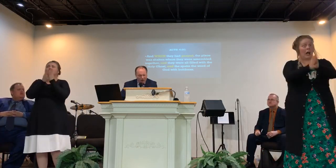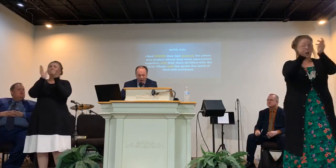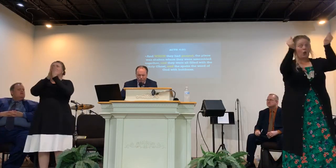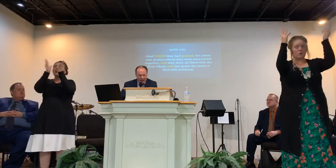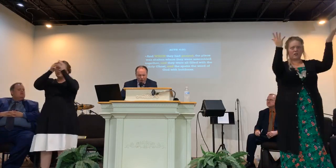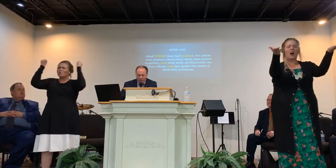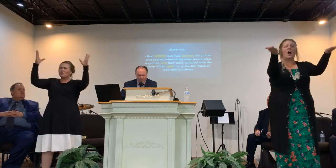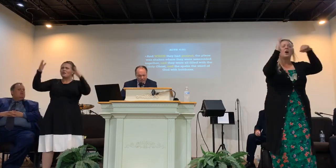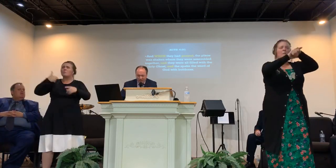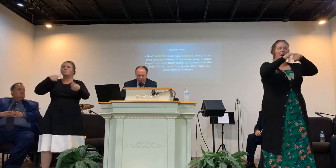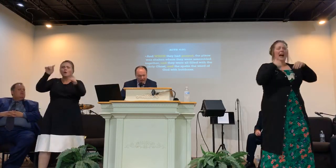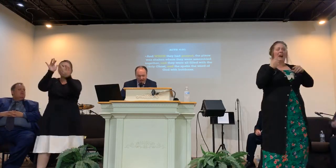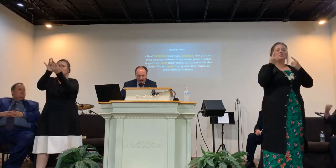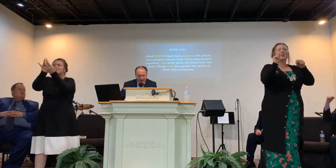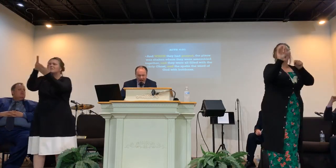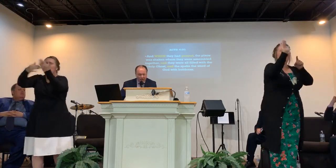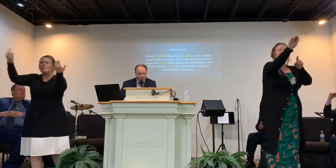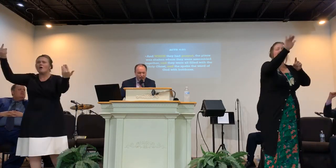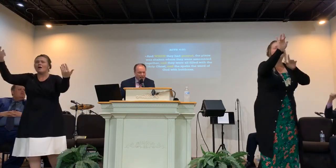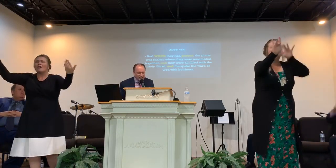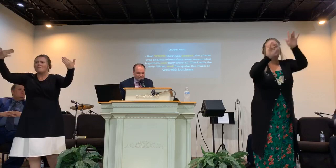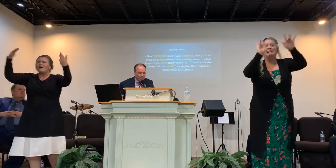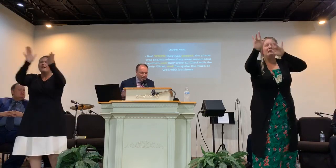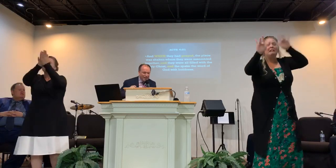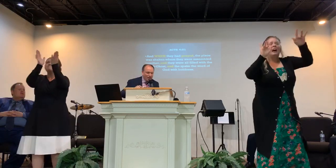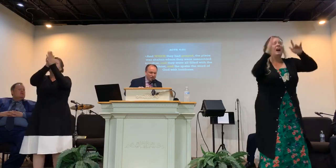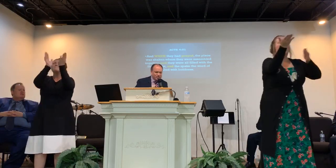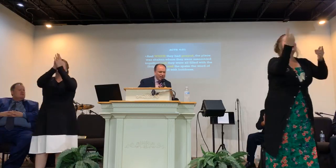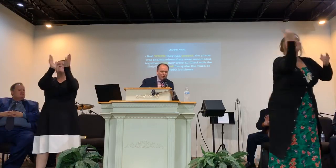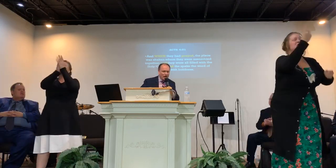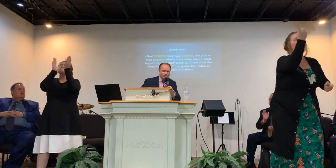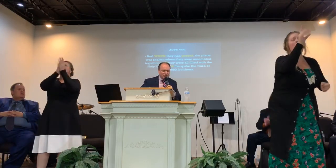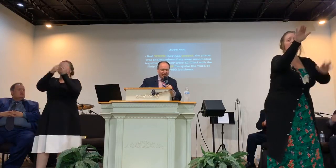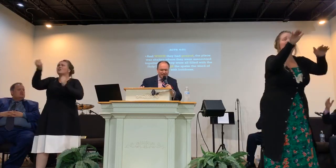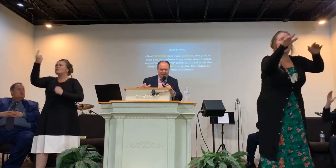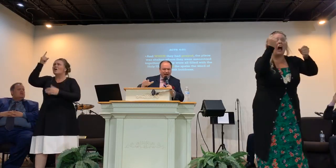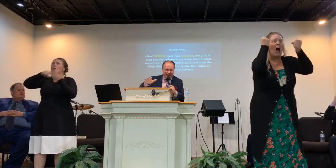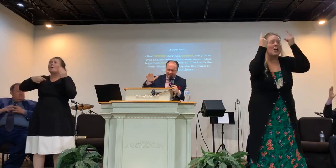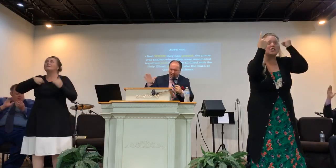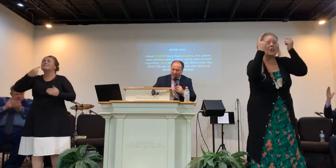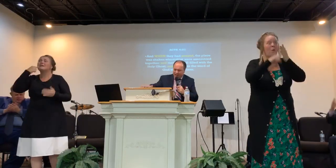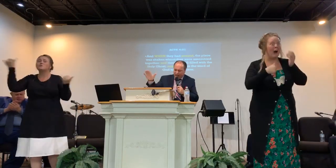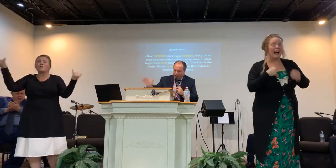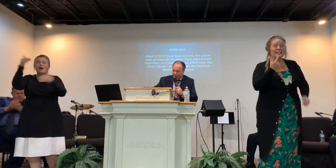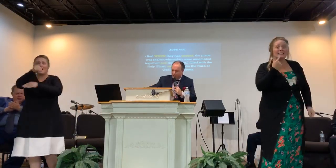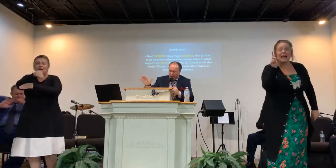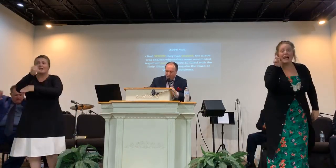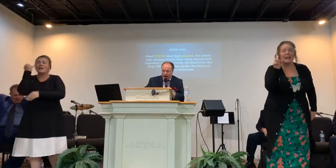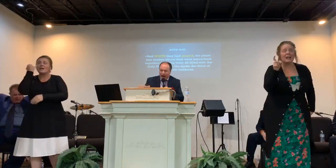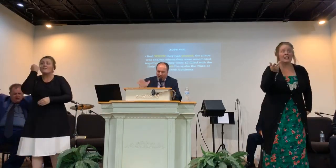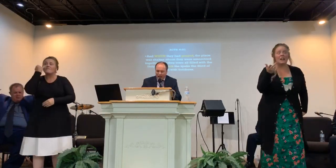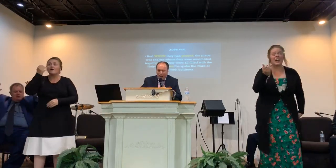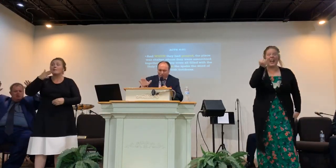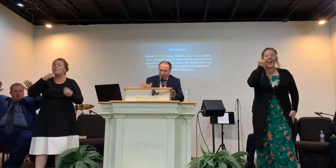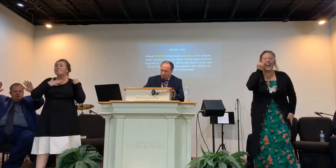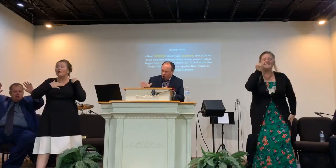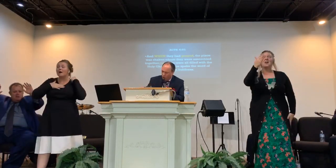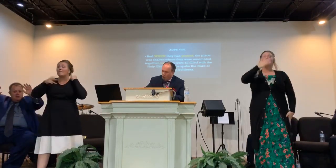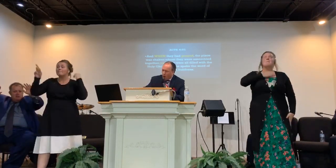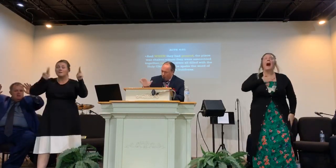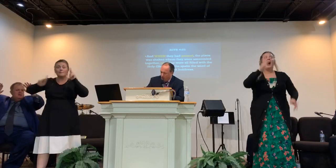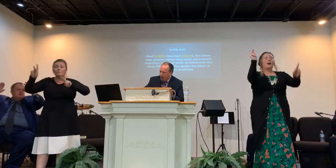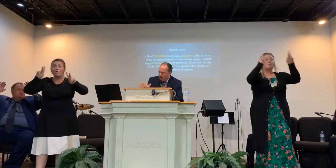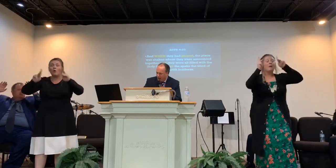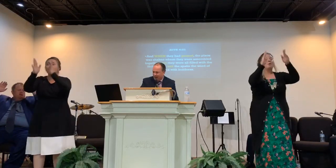Hallelujah. Come on, I'm trying to reach for somebody. I'm trying to get somebody to understand what I'm saying tonight. That if my